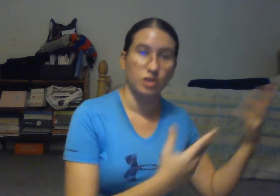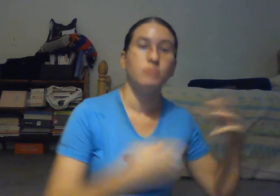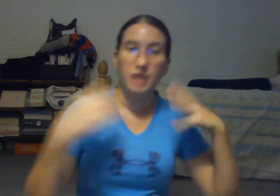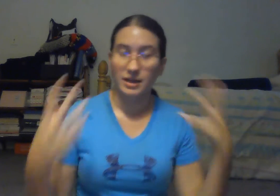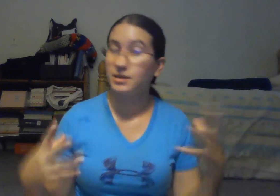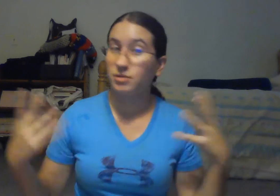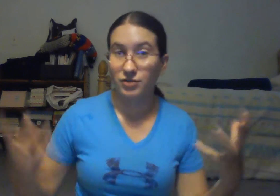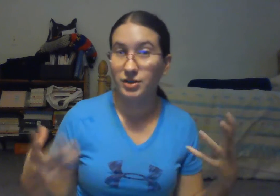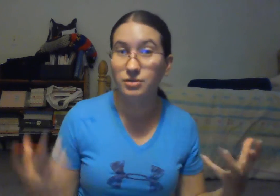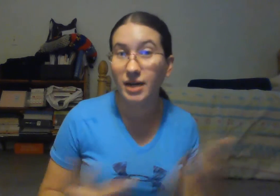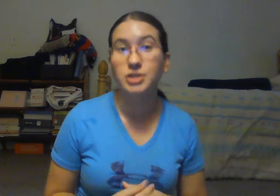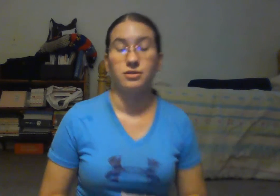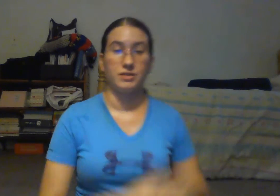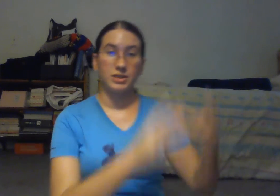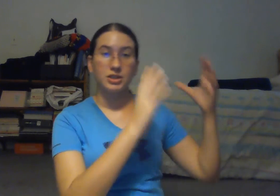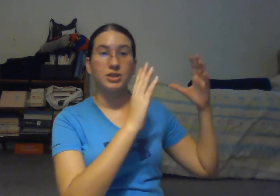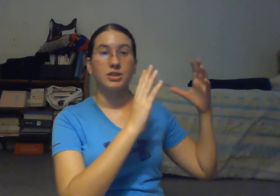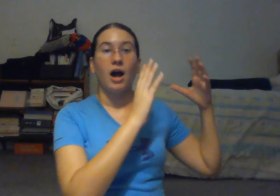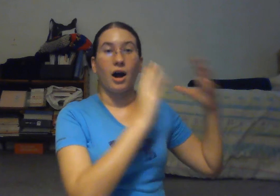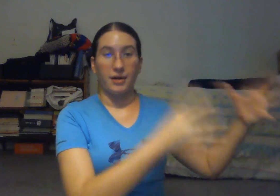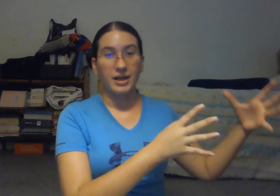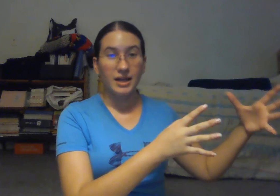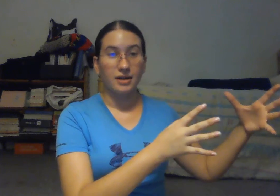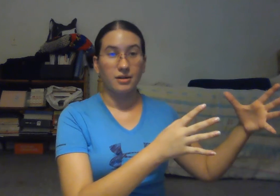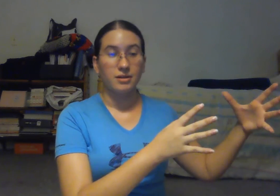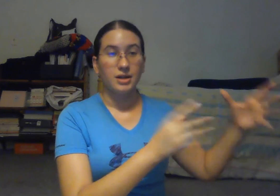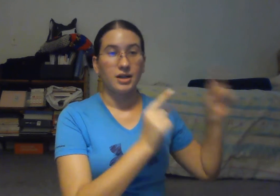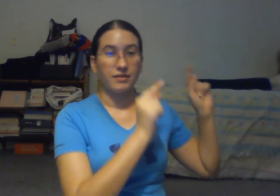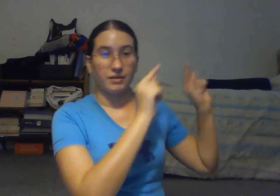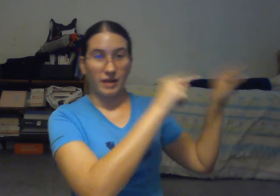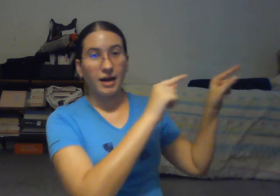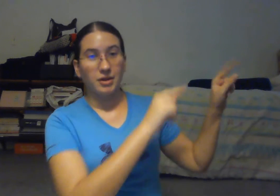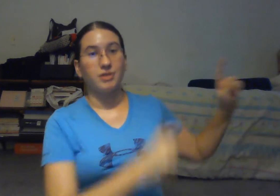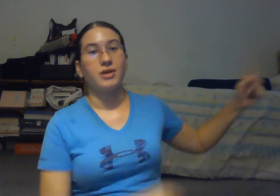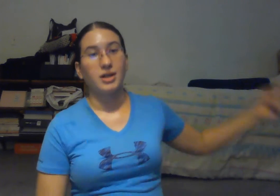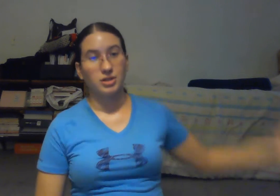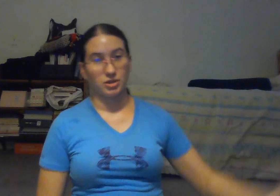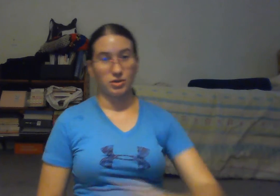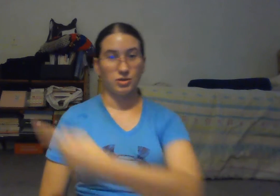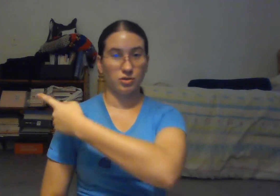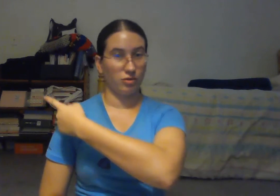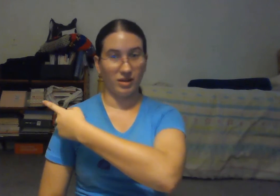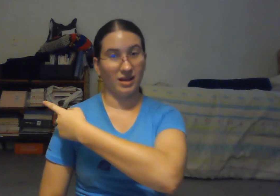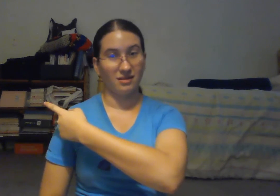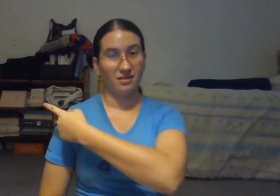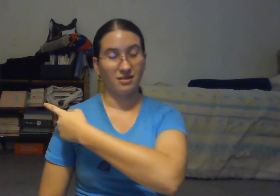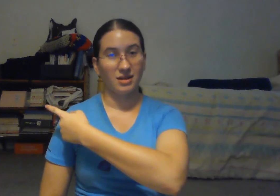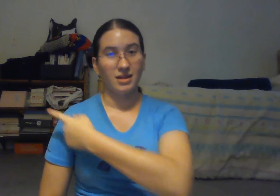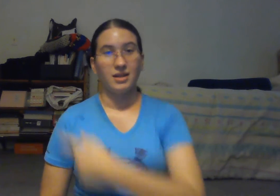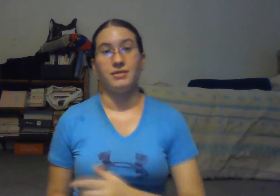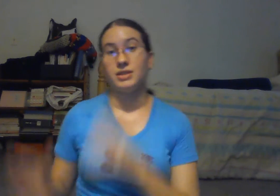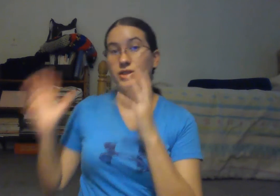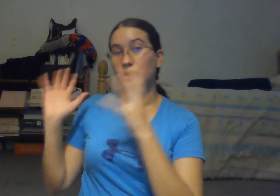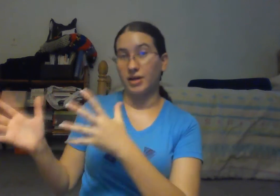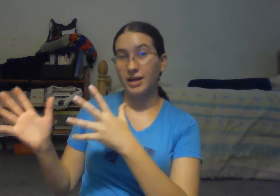know, ASL is very directional. If the dishes are here, if they're that way, you're not going to do this. If the dishes are